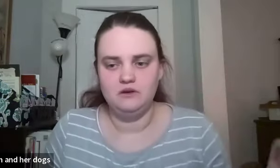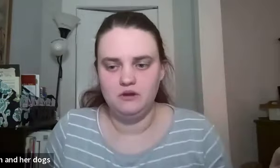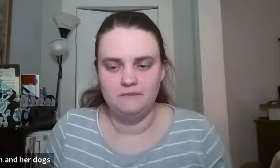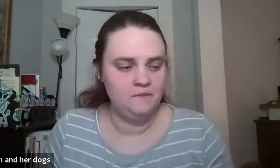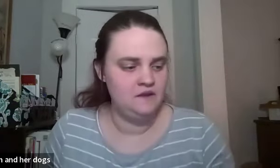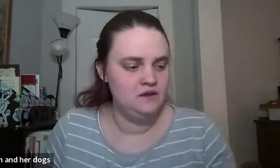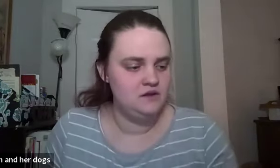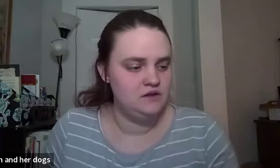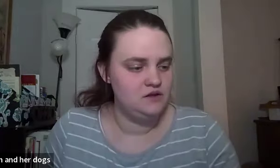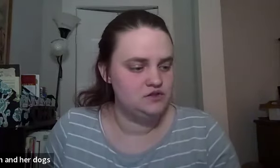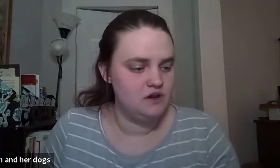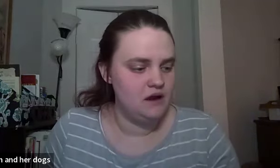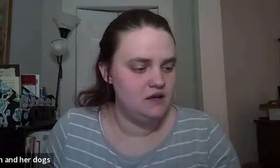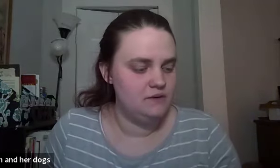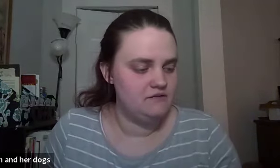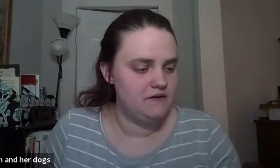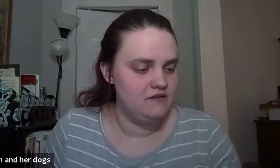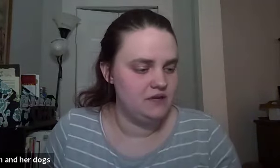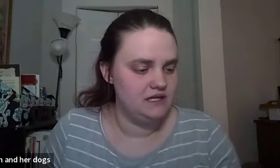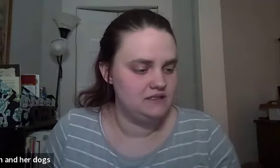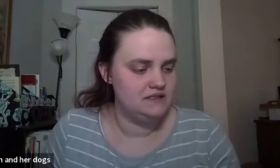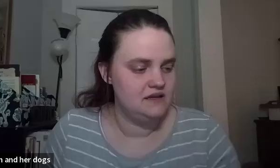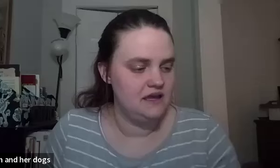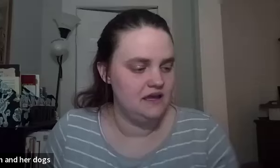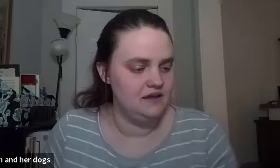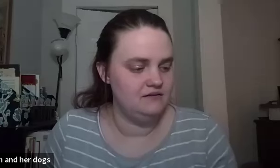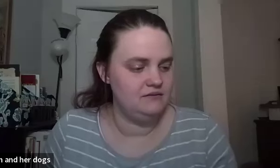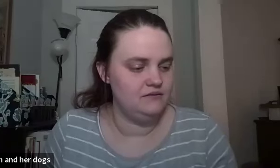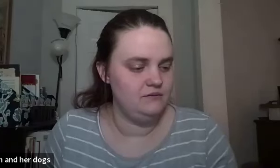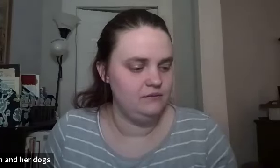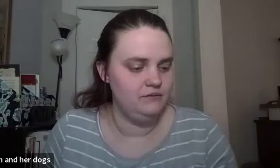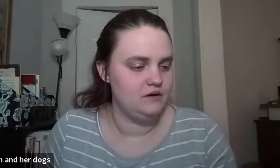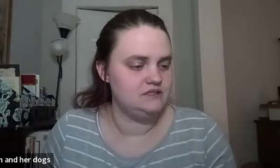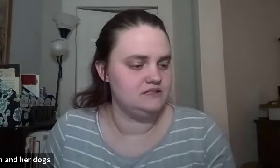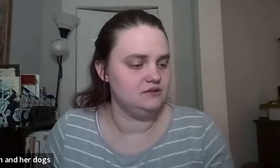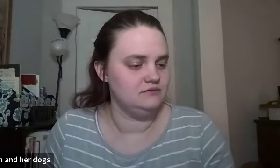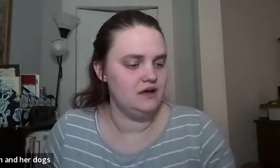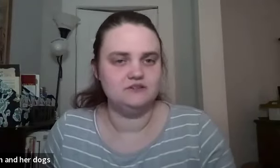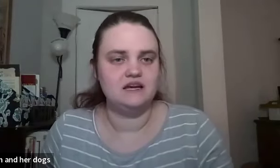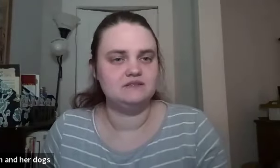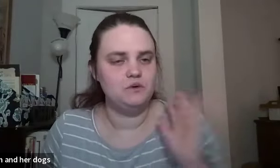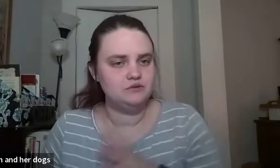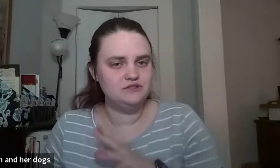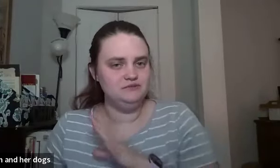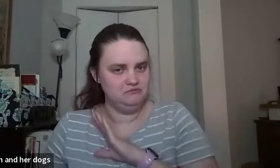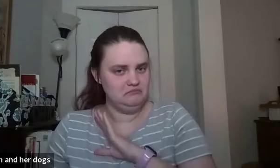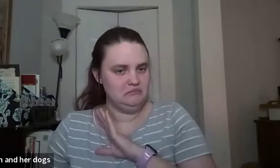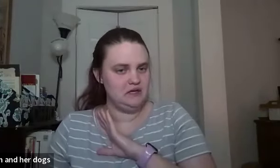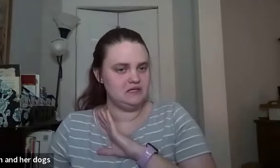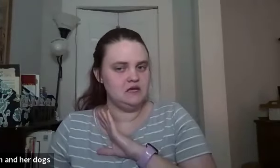Okay. So I know we have 5 minutes and there are still other signs. What we'll do is